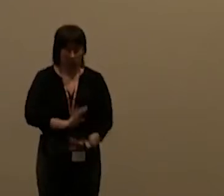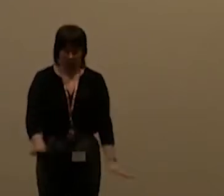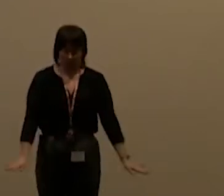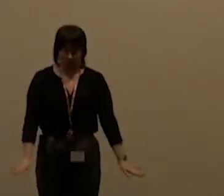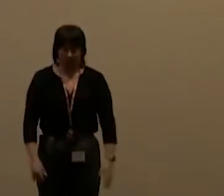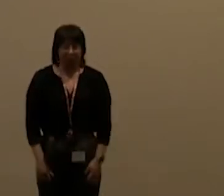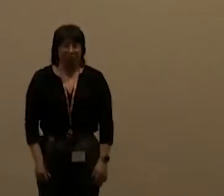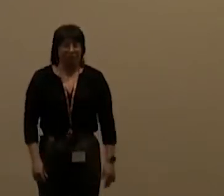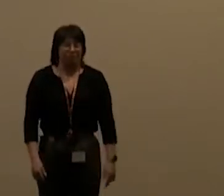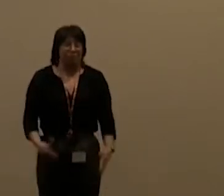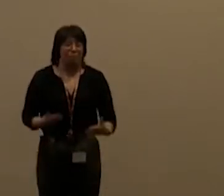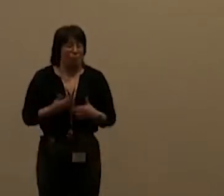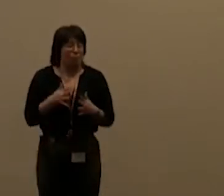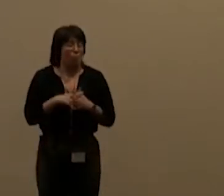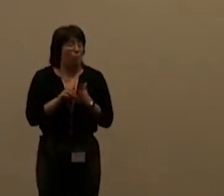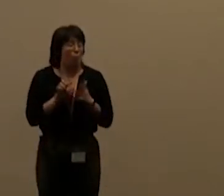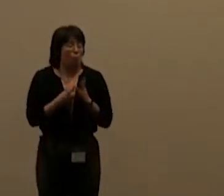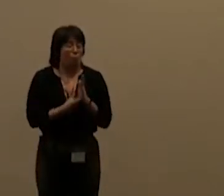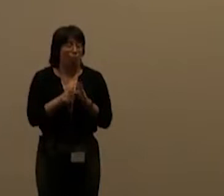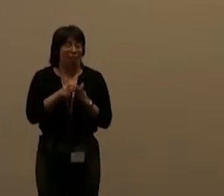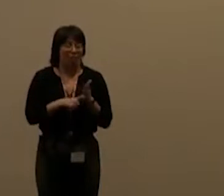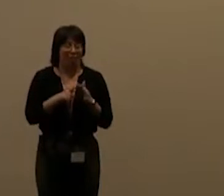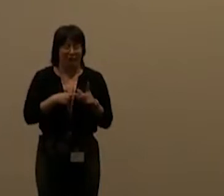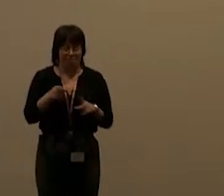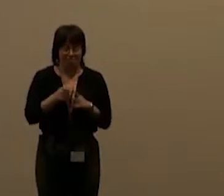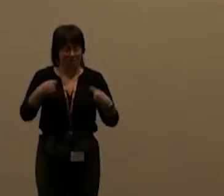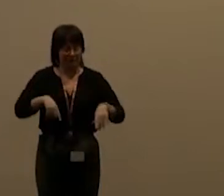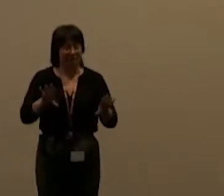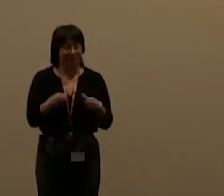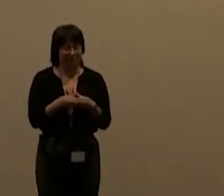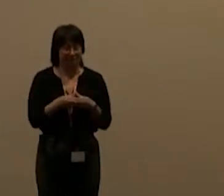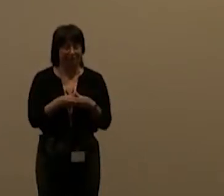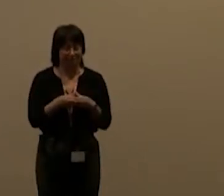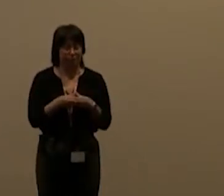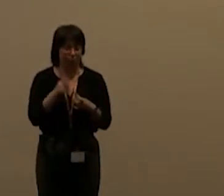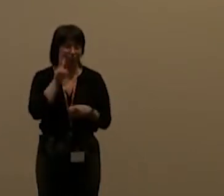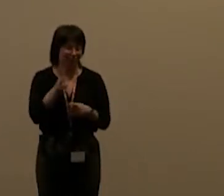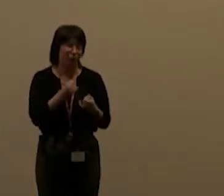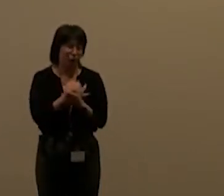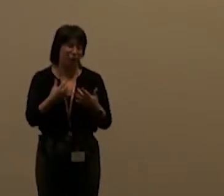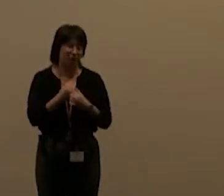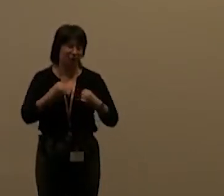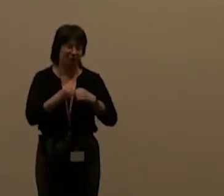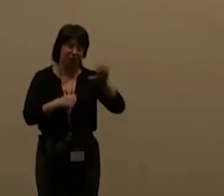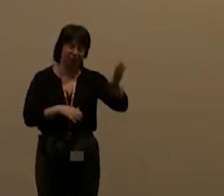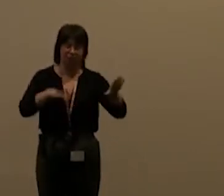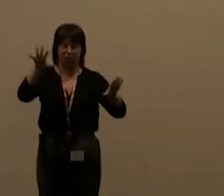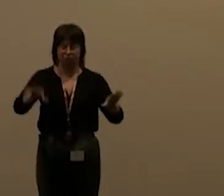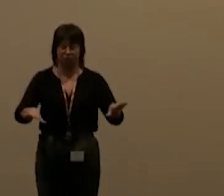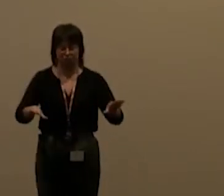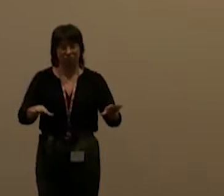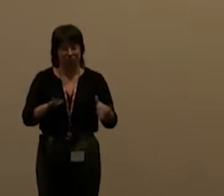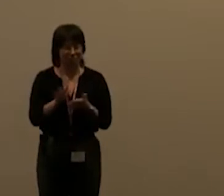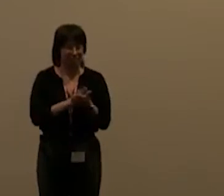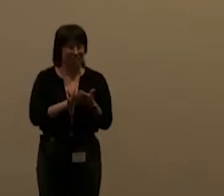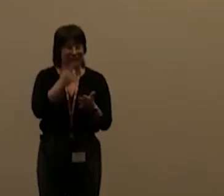So we have a working Wordle app here in Teams. I optimize this for phone. That's why you see a lot of space on the left and right. But I can